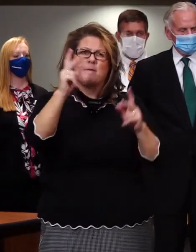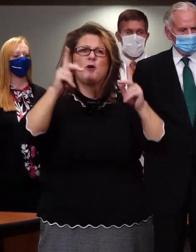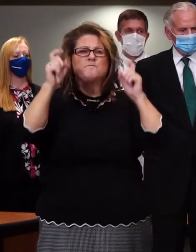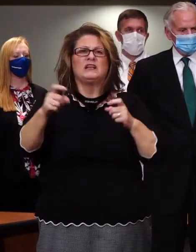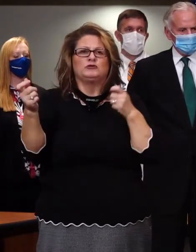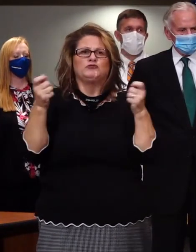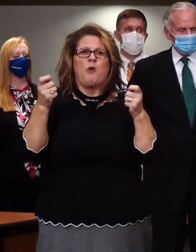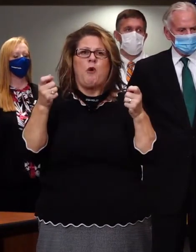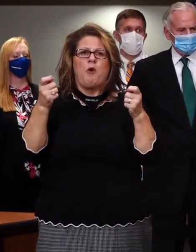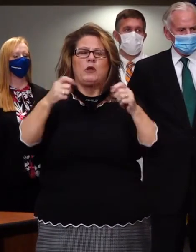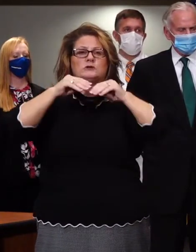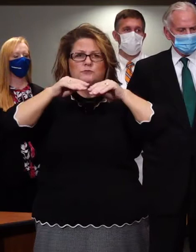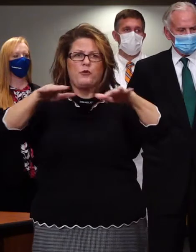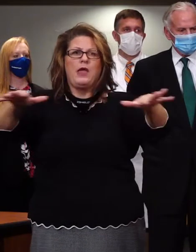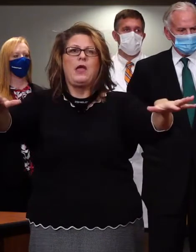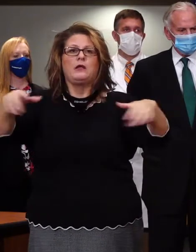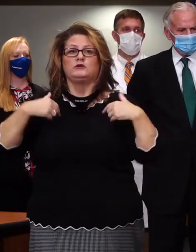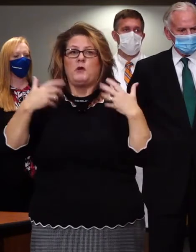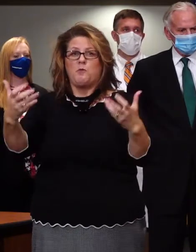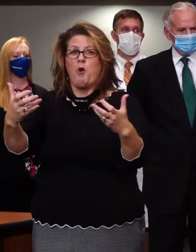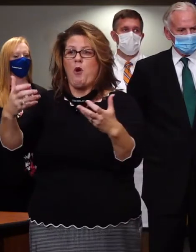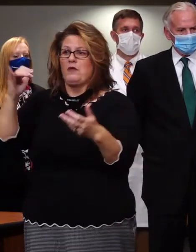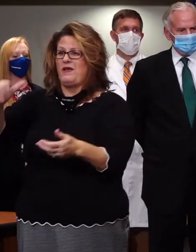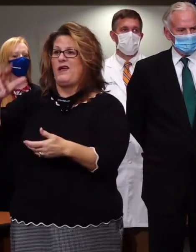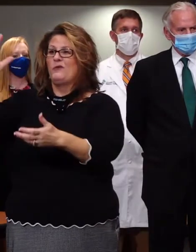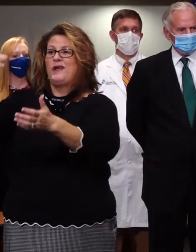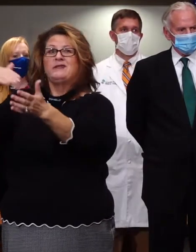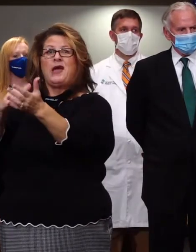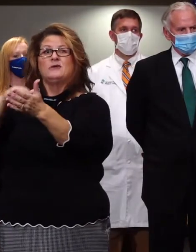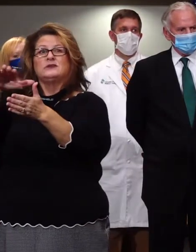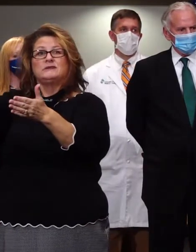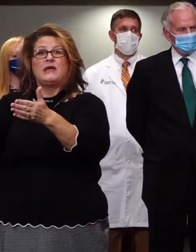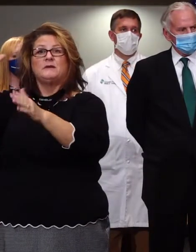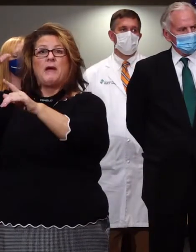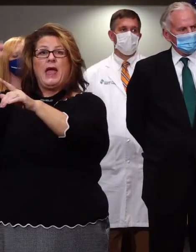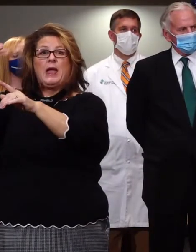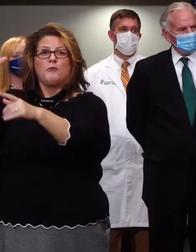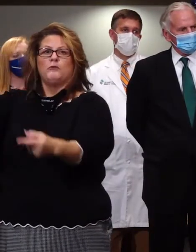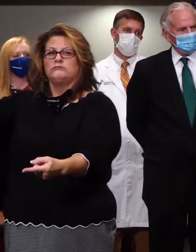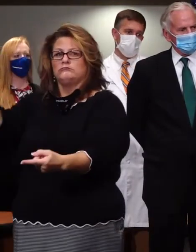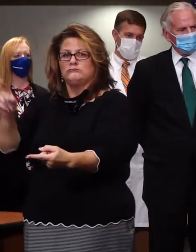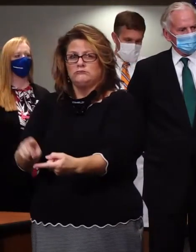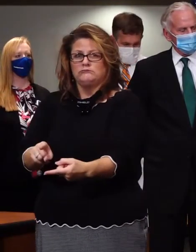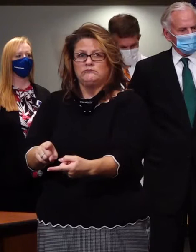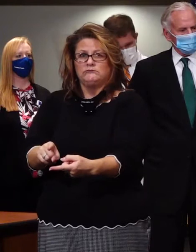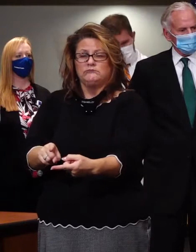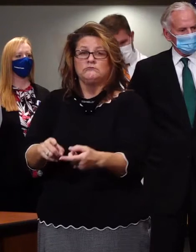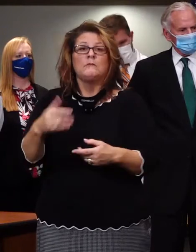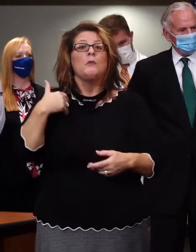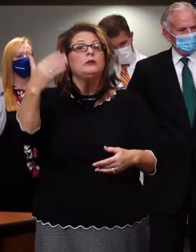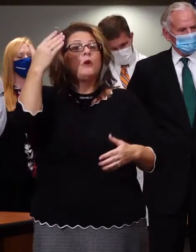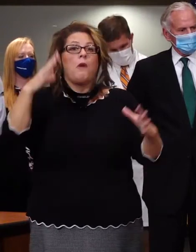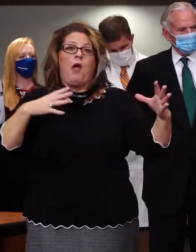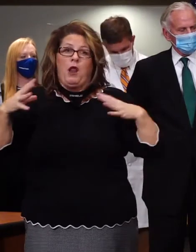spread of COVID, to change our trajectory. Over the summer, we saw our cases surge after those holidays, and we